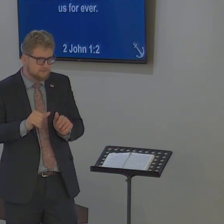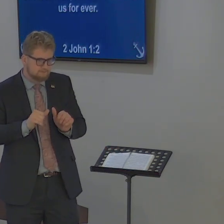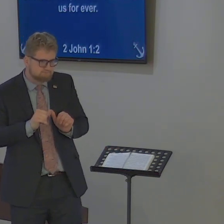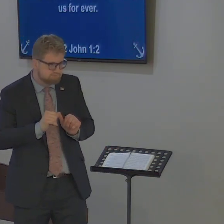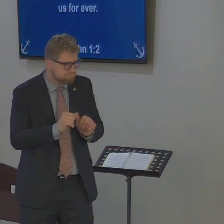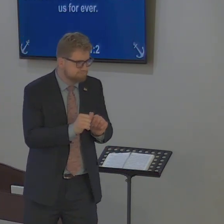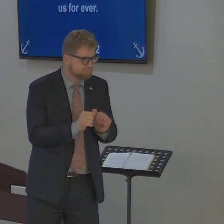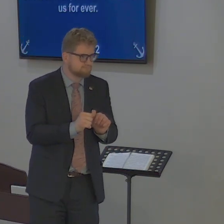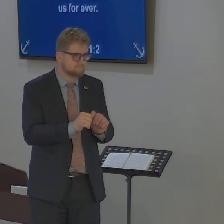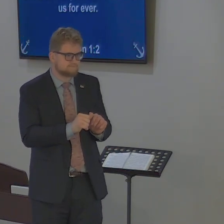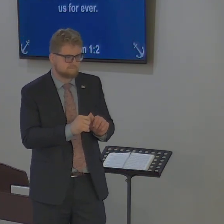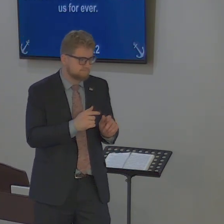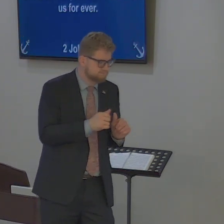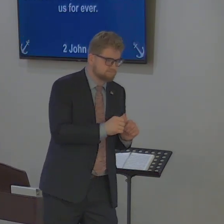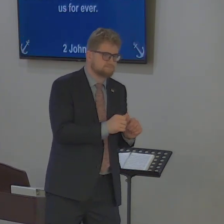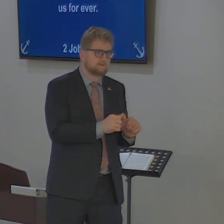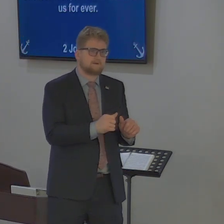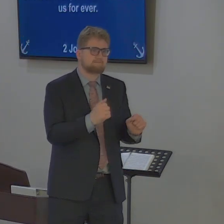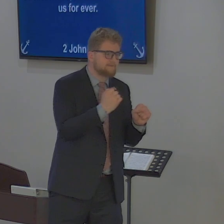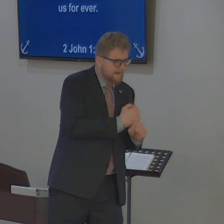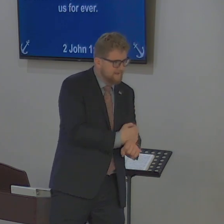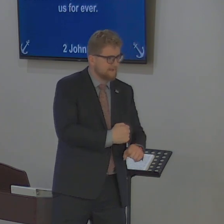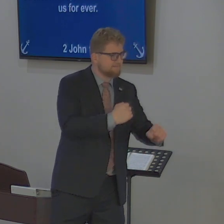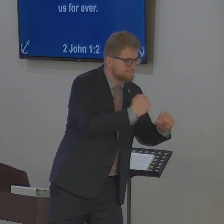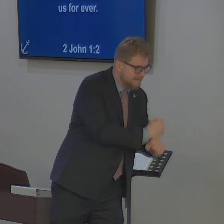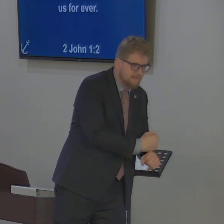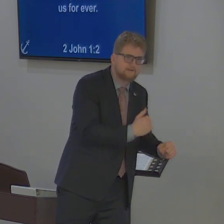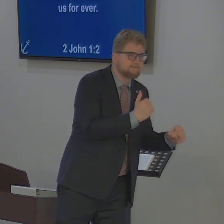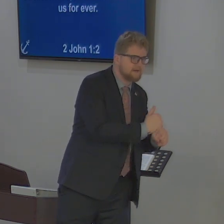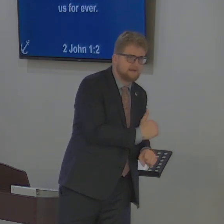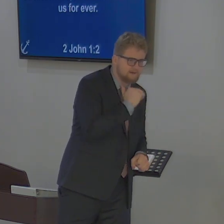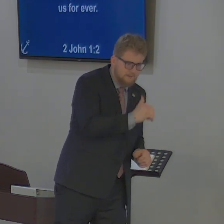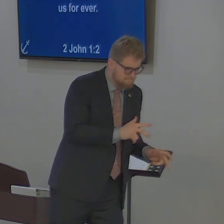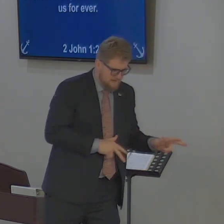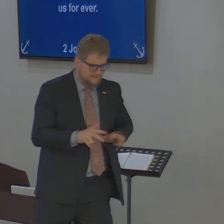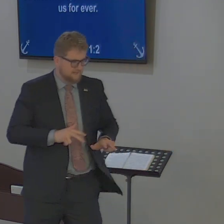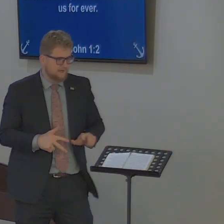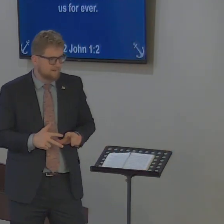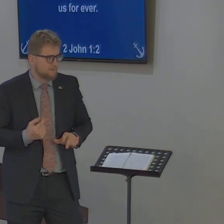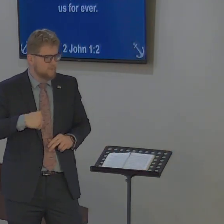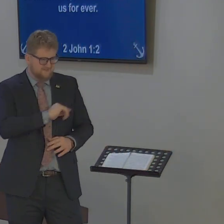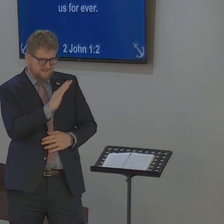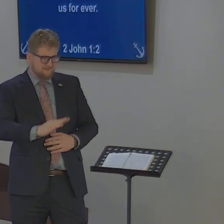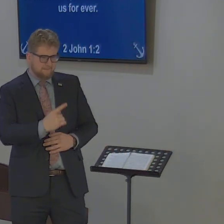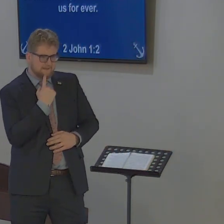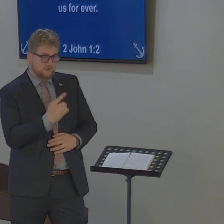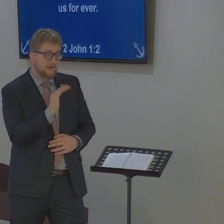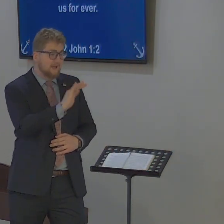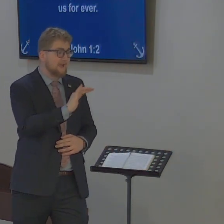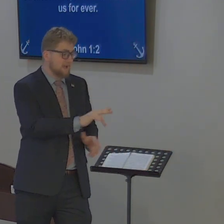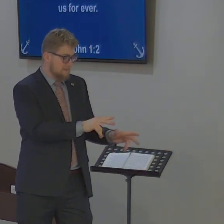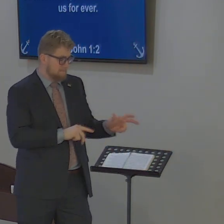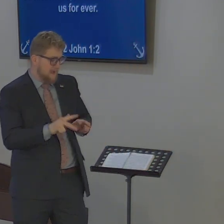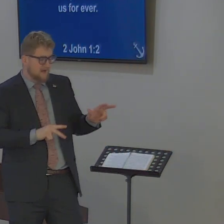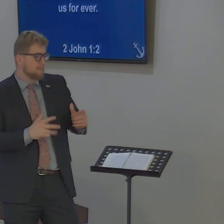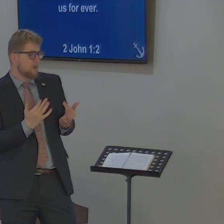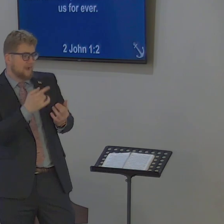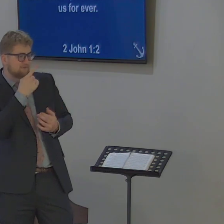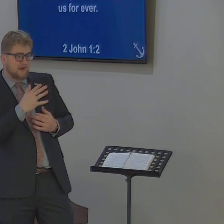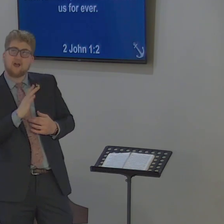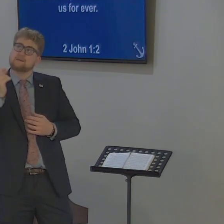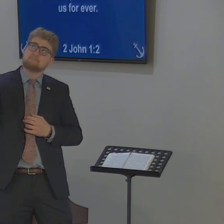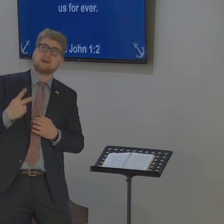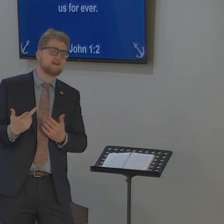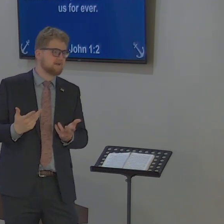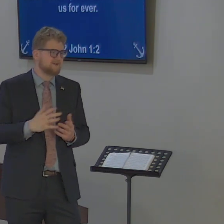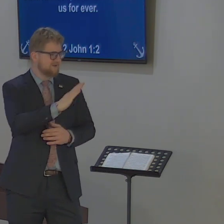the churches continue to be on the offense, if you will. We've never been told to hole up and just wait for God to come back. You never